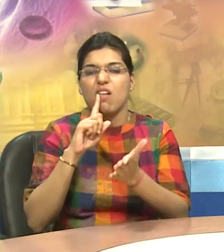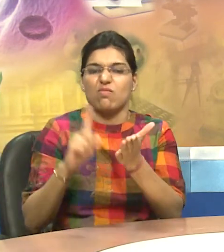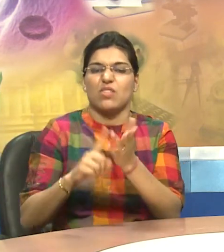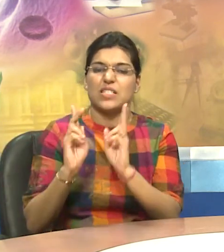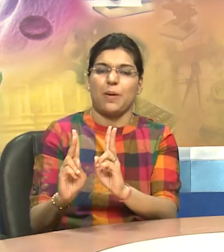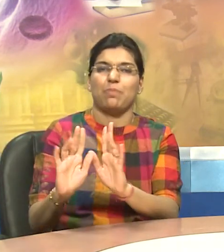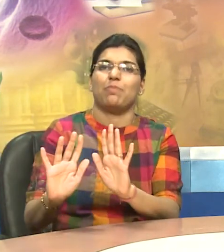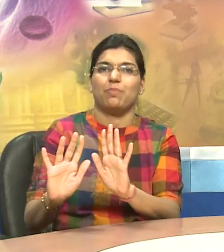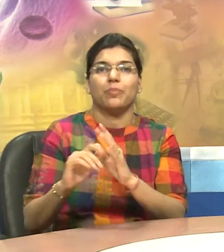can avoid.